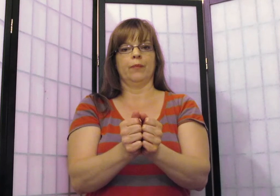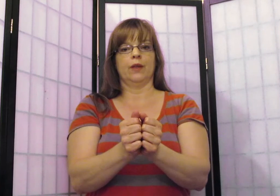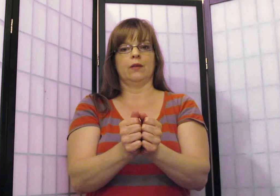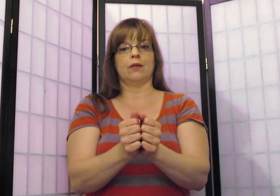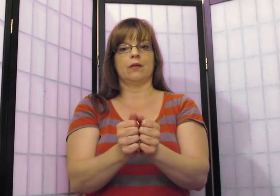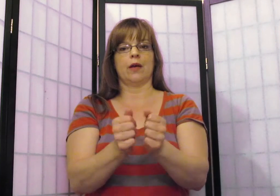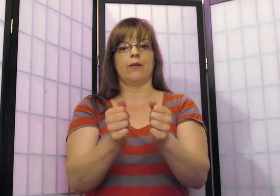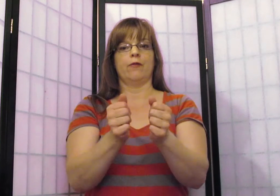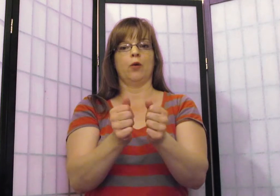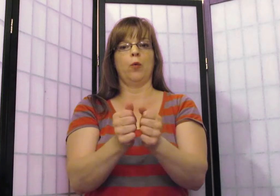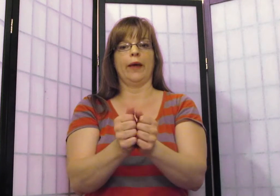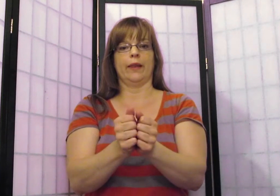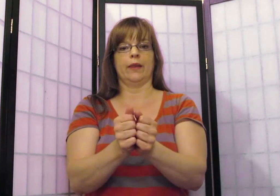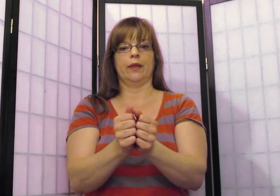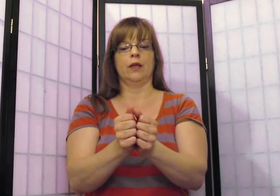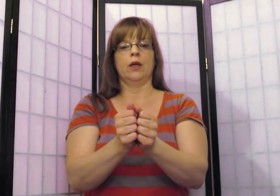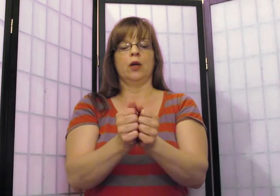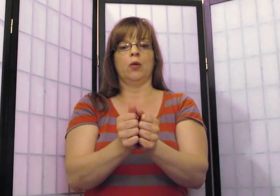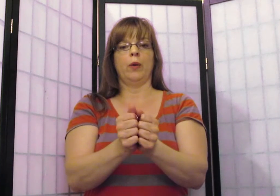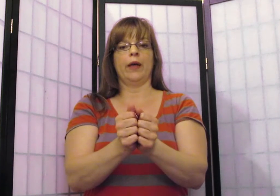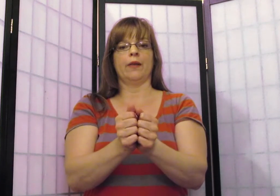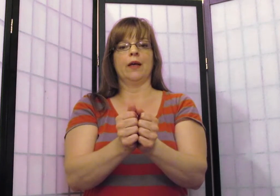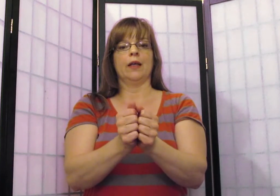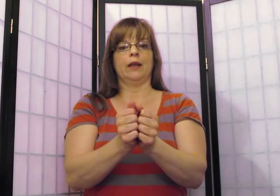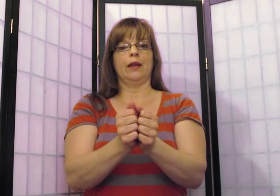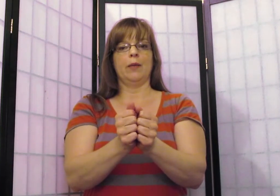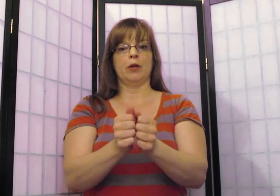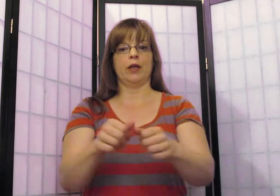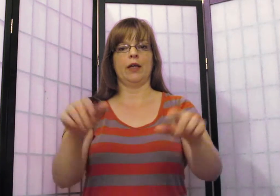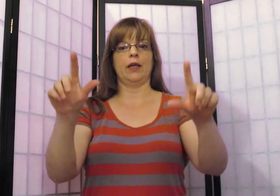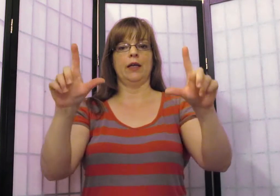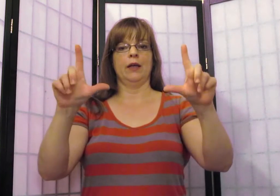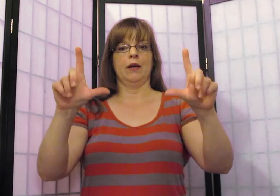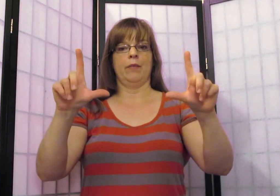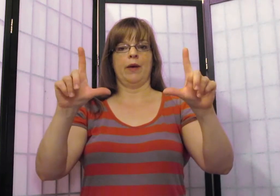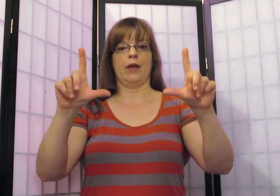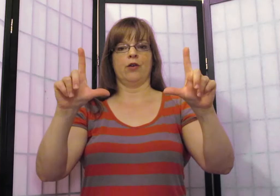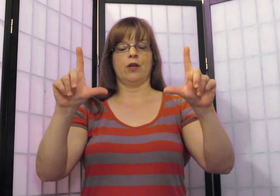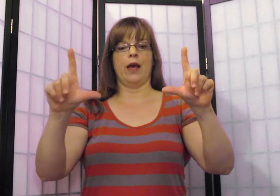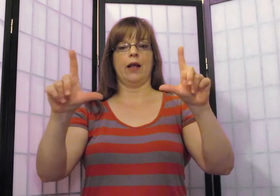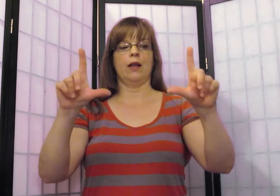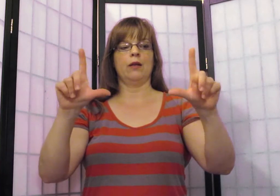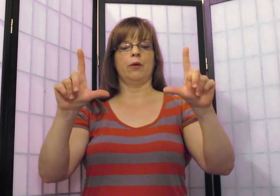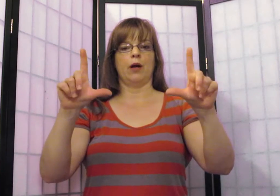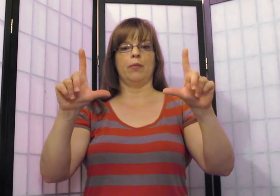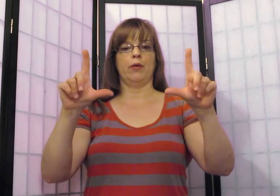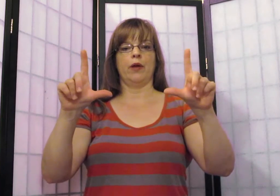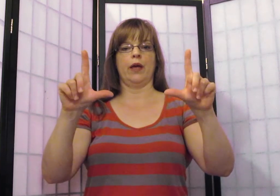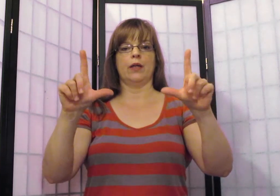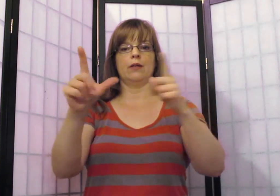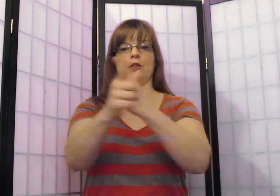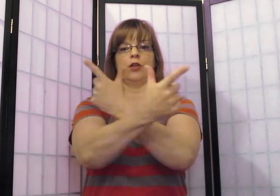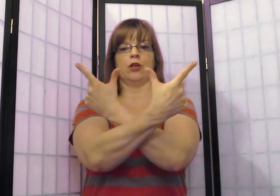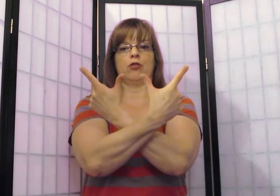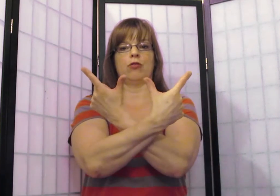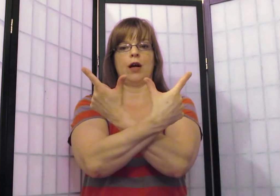This is a sign for with. With liberty. Make your L on both hands, and you're going to cross